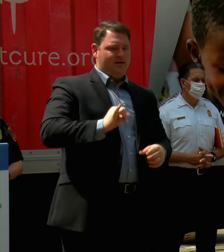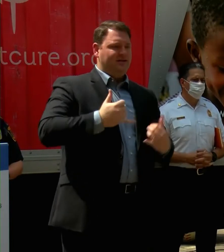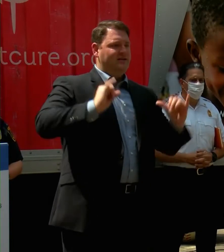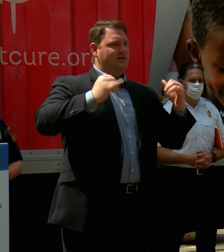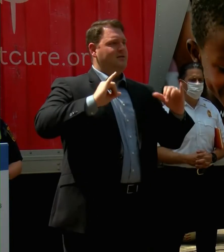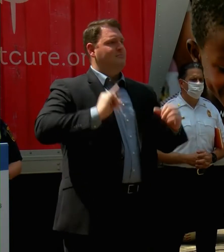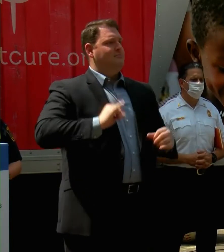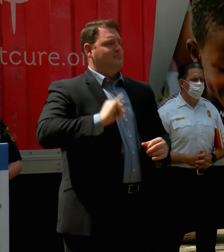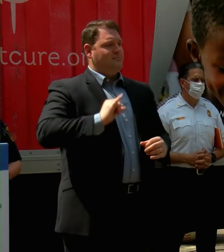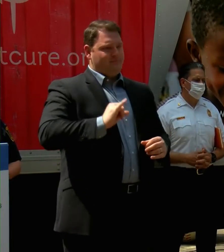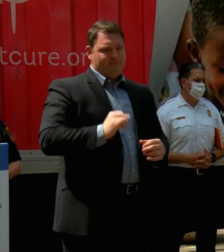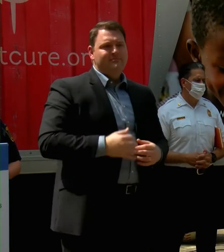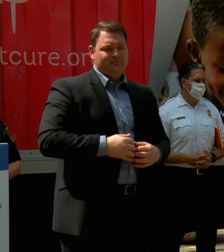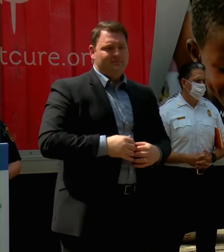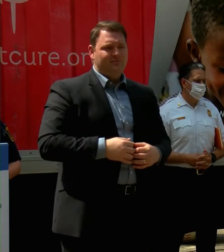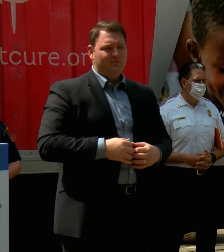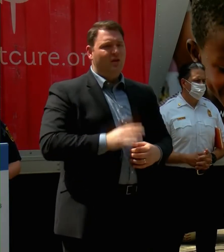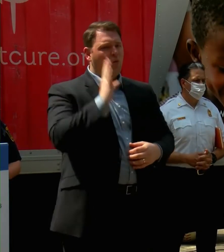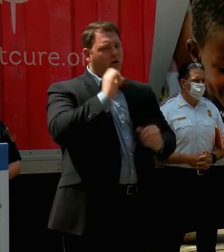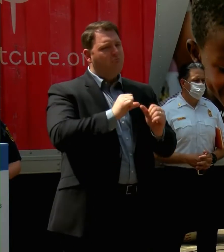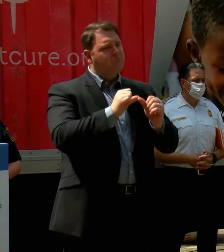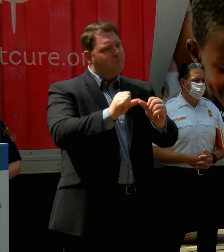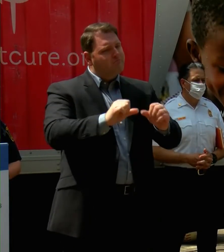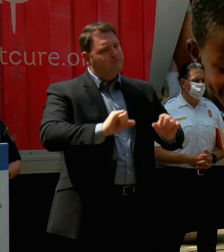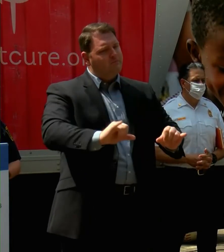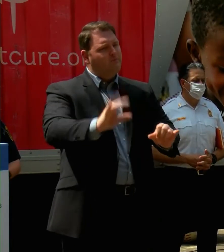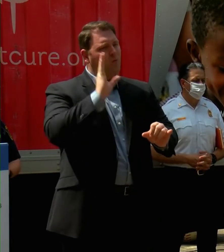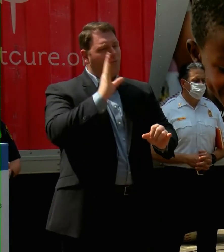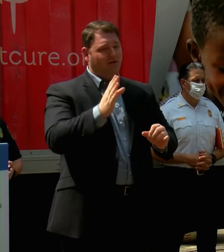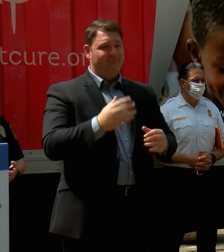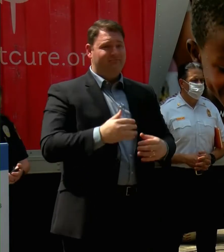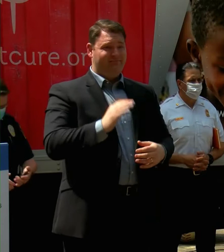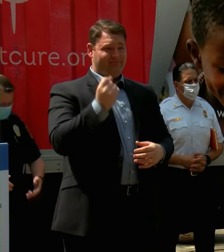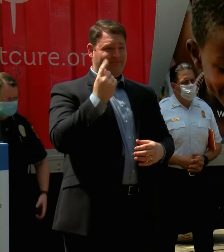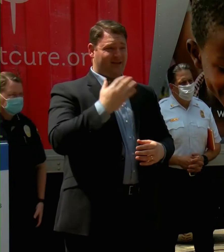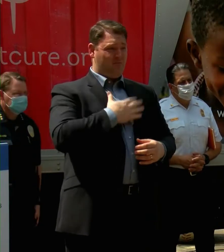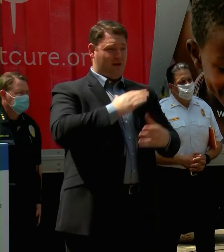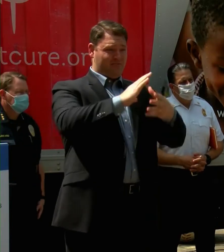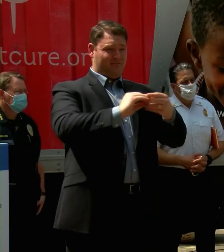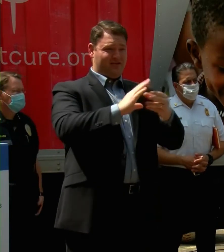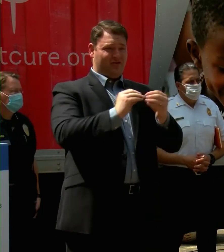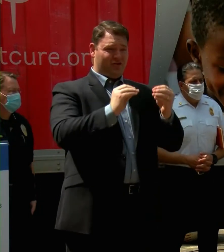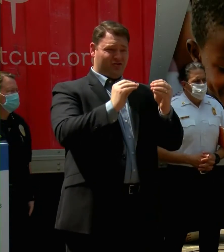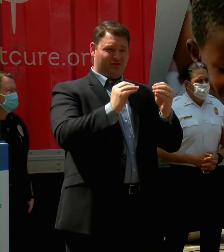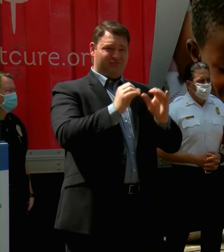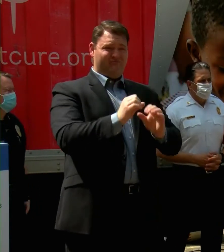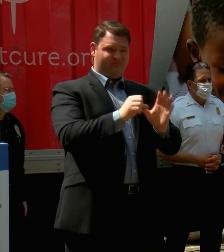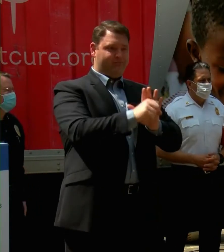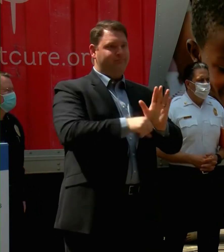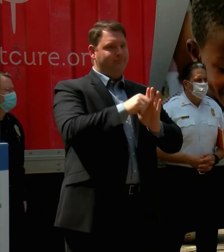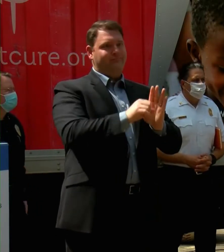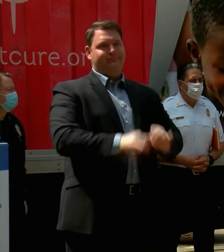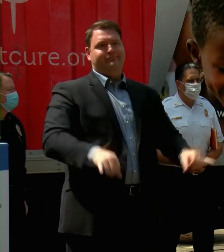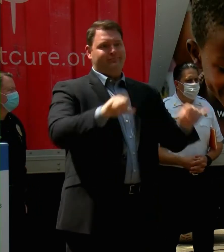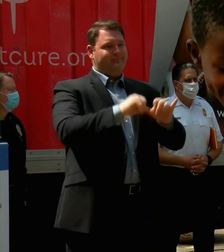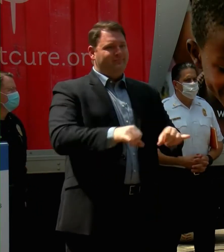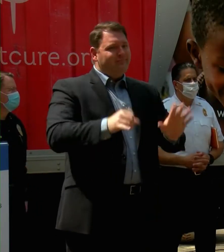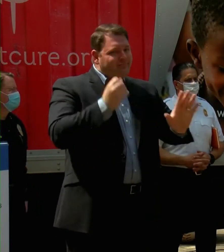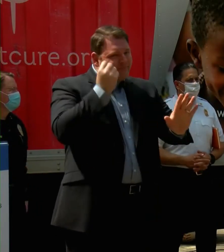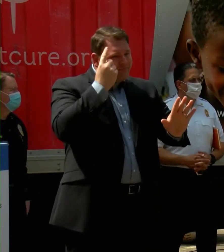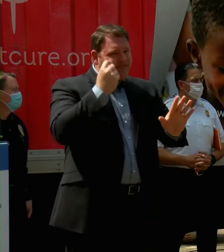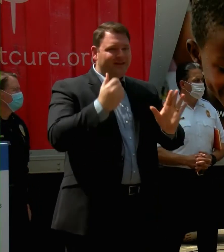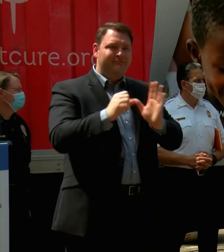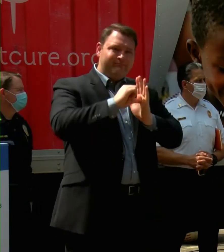remind folks again, I'm probably starting to sound like a bit of a broken record, but the mask that you wear, so many of us, I'm so glad to see that so many of us are